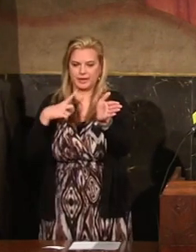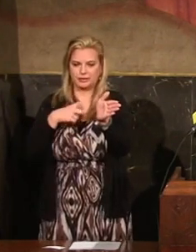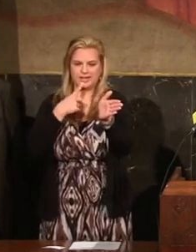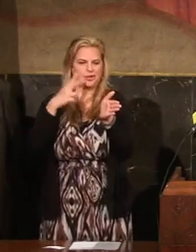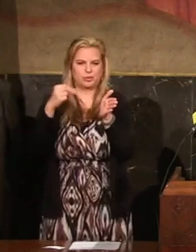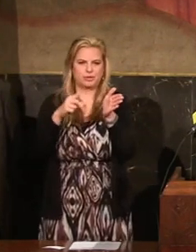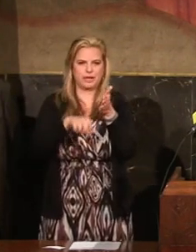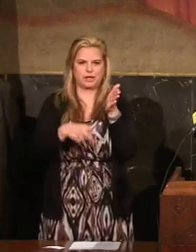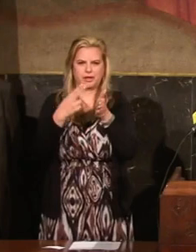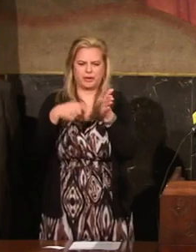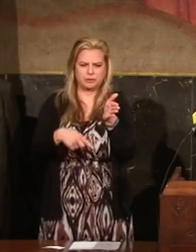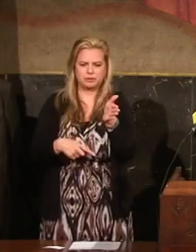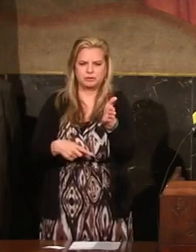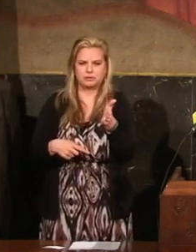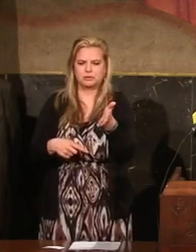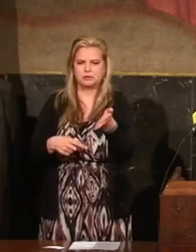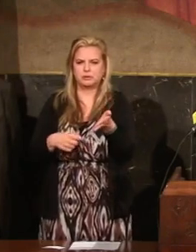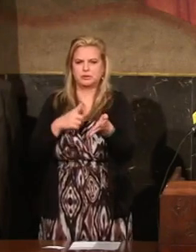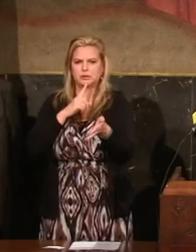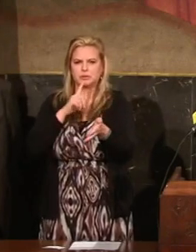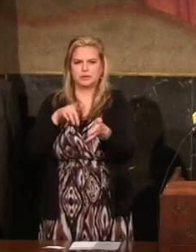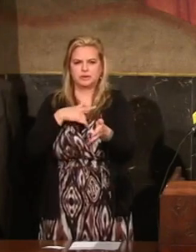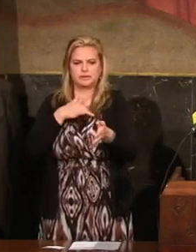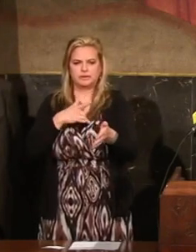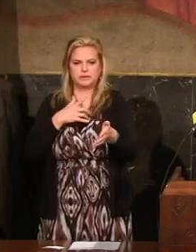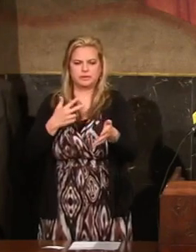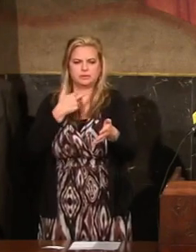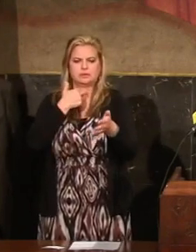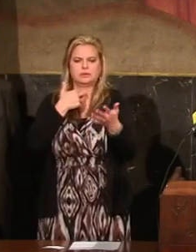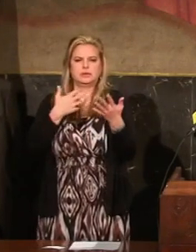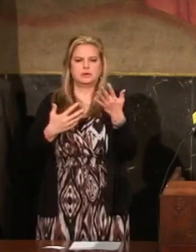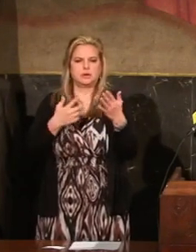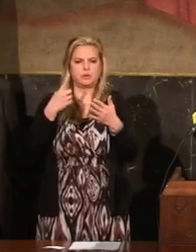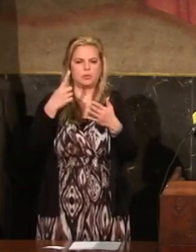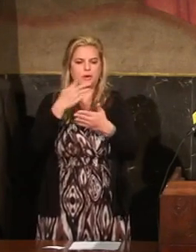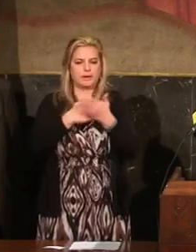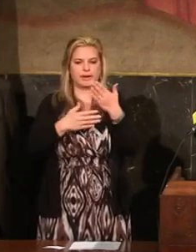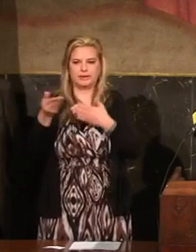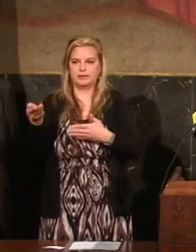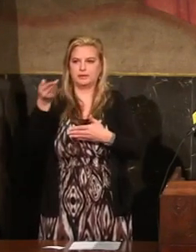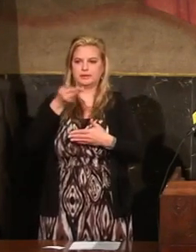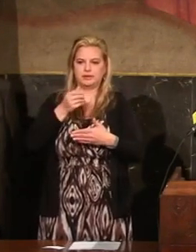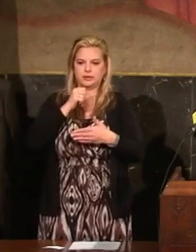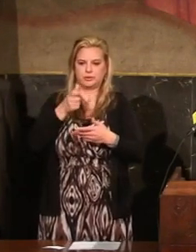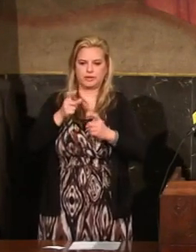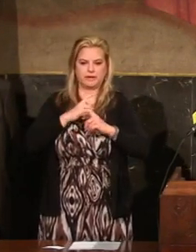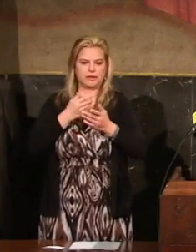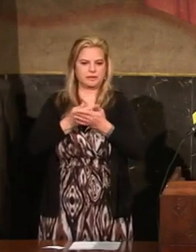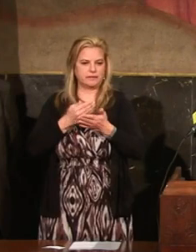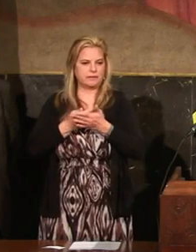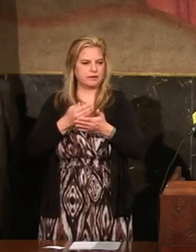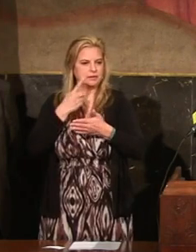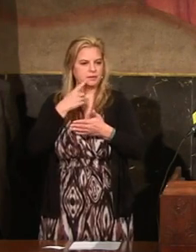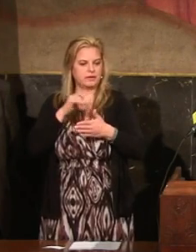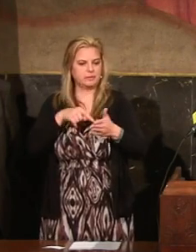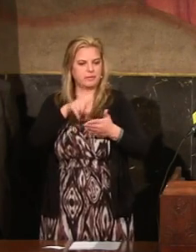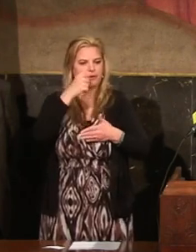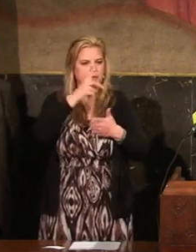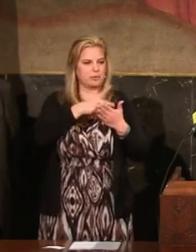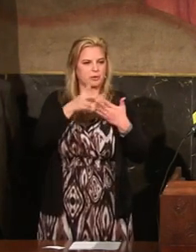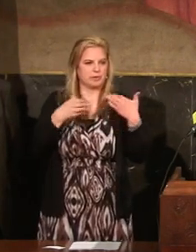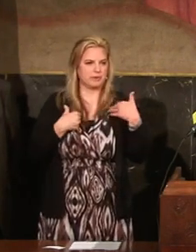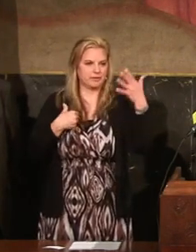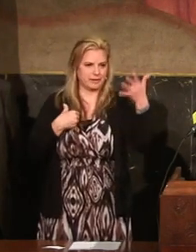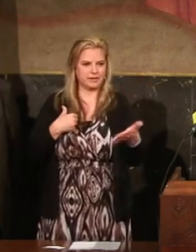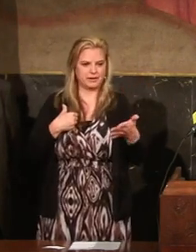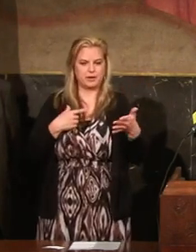it. So they really hamstring our ability. On the one hand, they don't fund us adequately to pay for the programs we have, and on